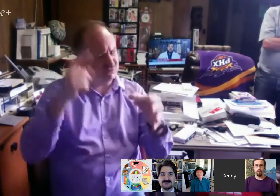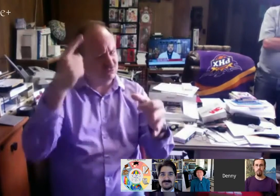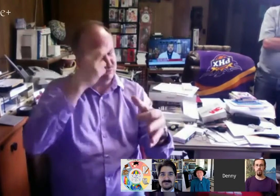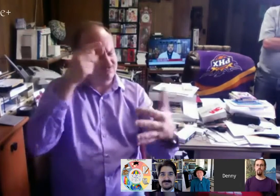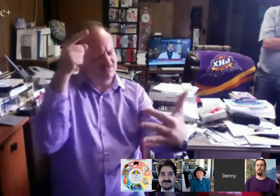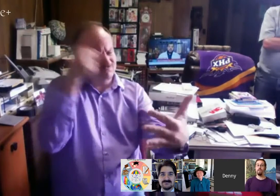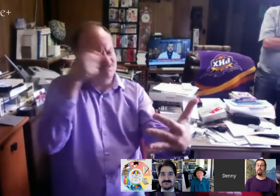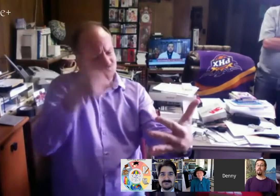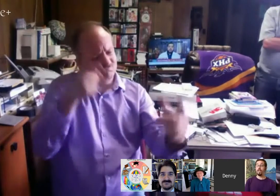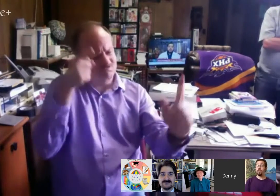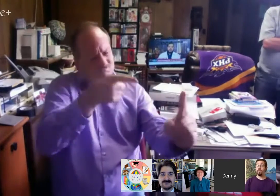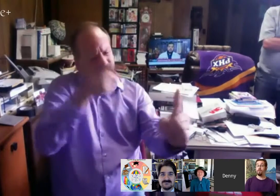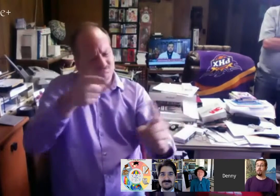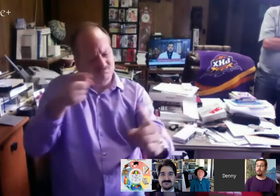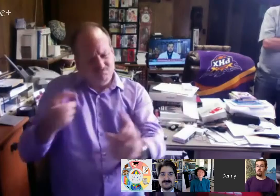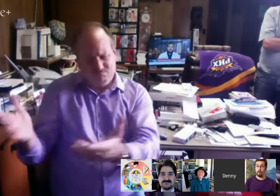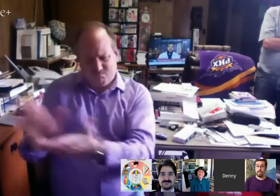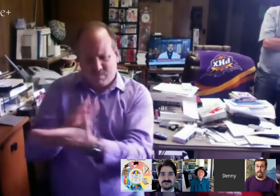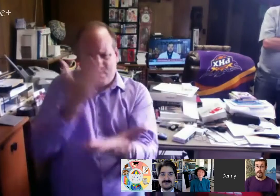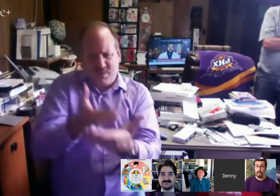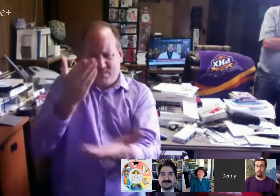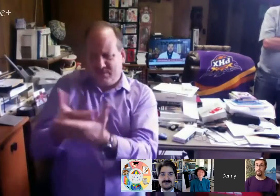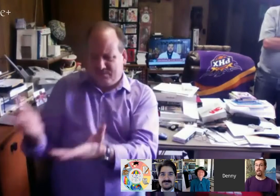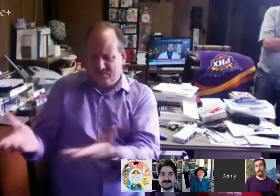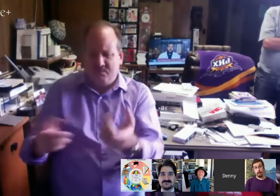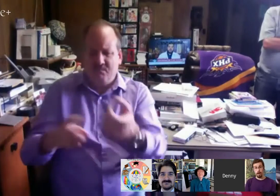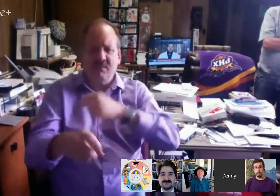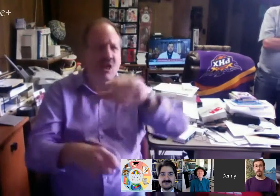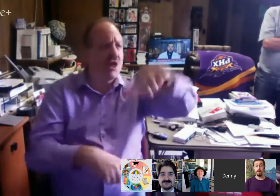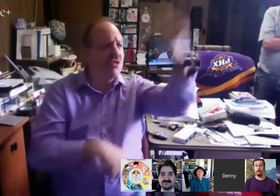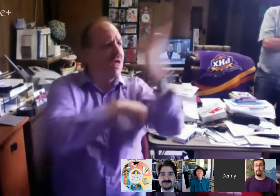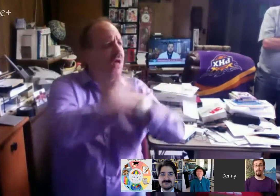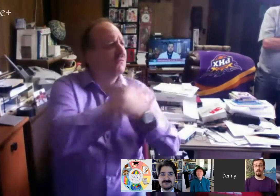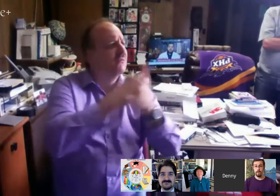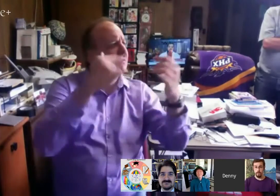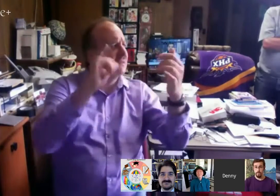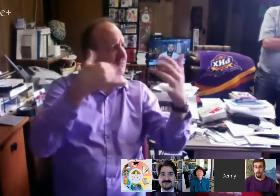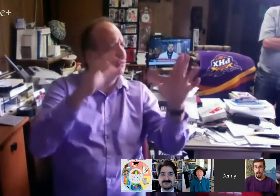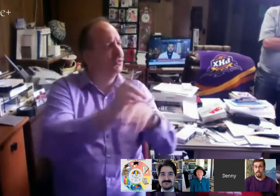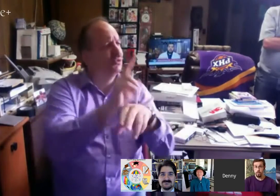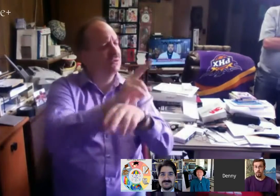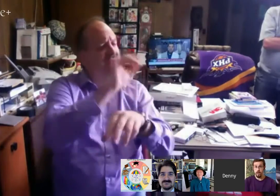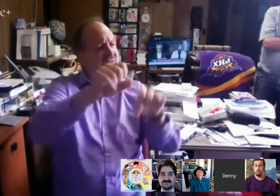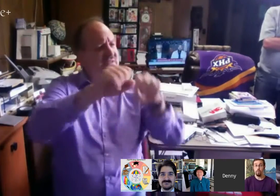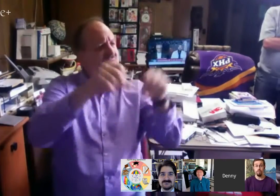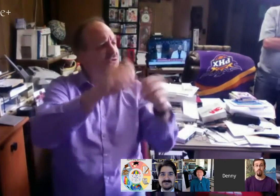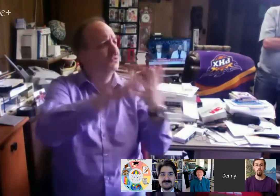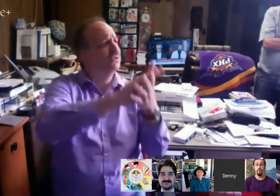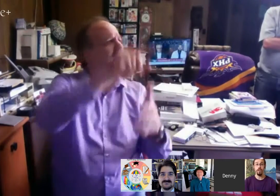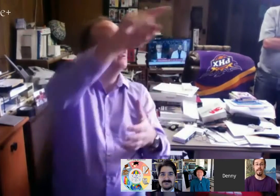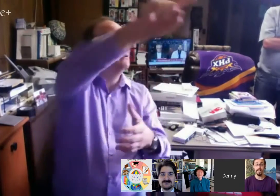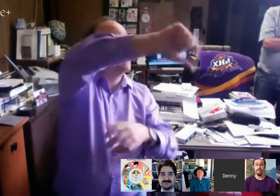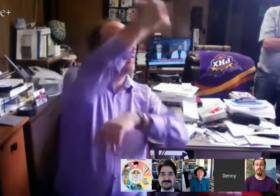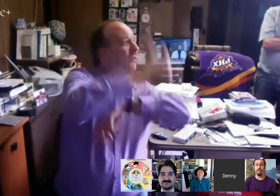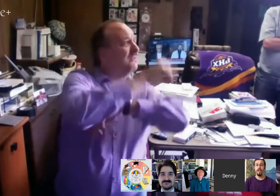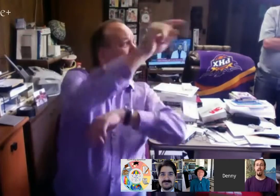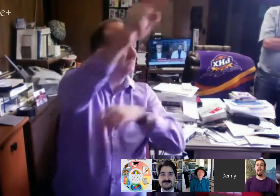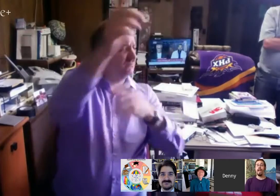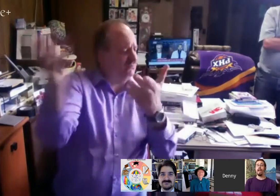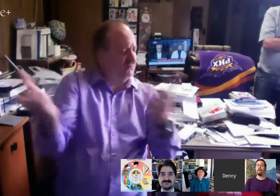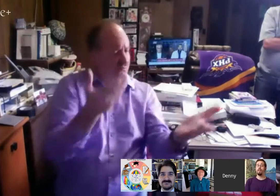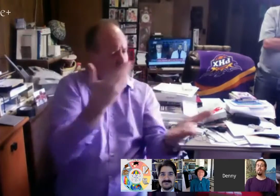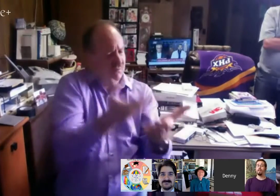them improve in their American Sign Language, and as a result will improve their